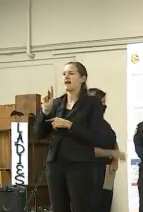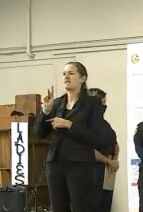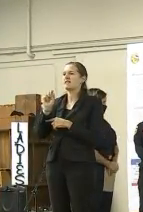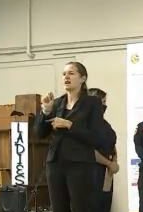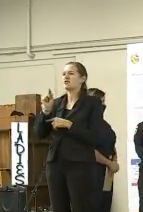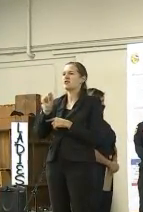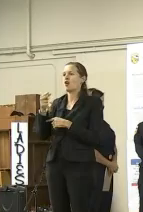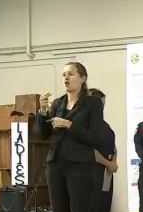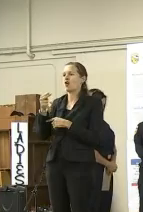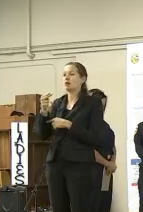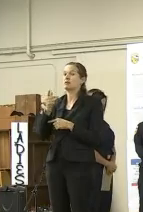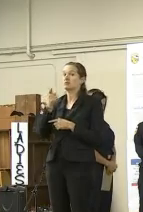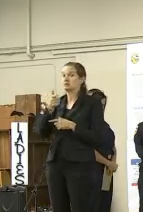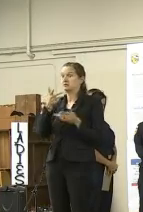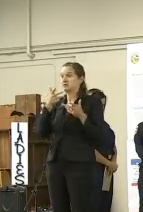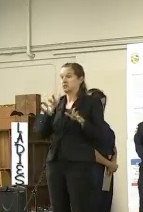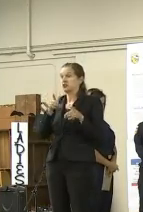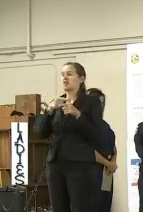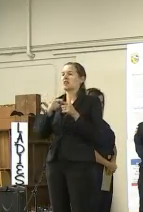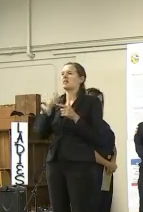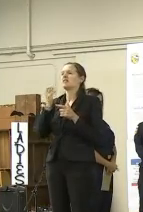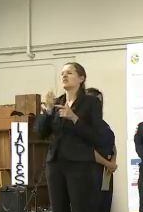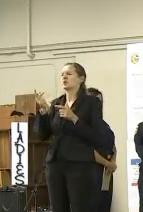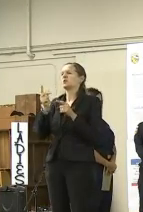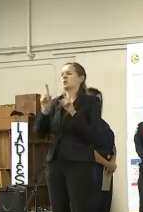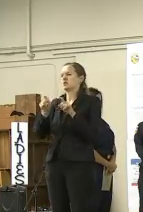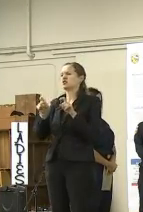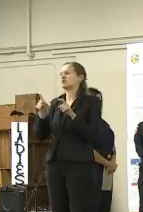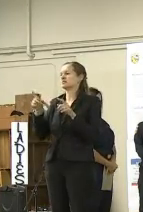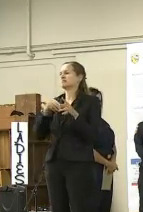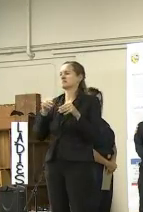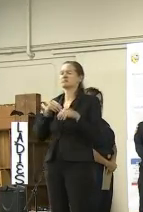few questions through the Chief. Thank you.